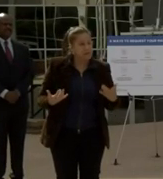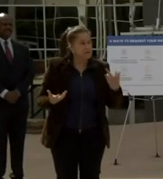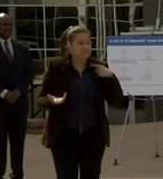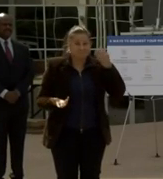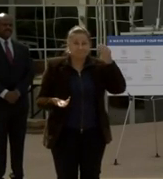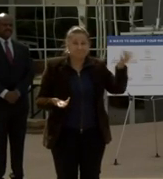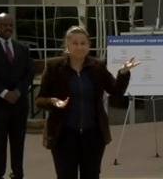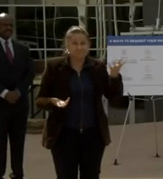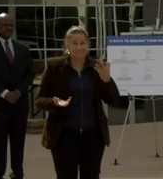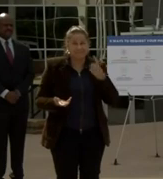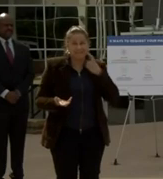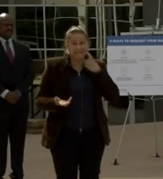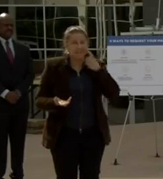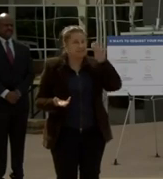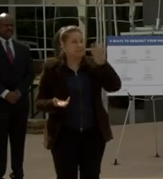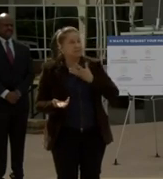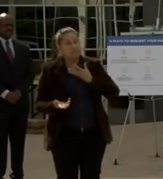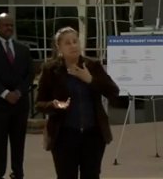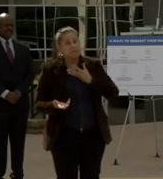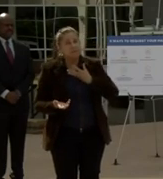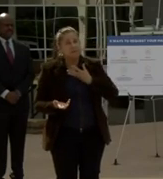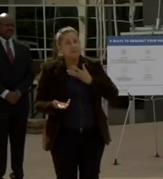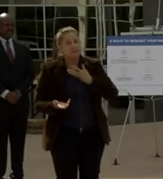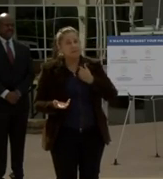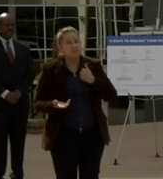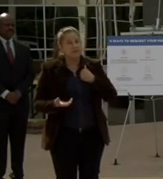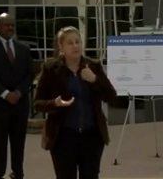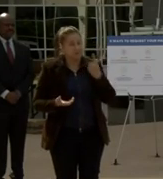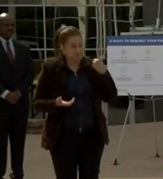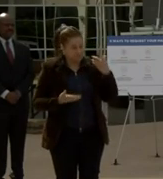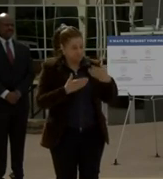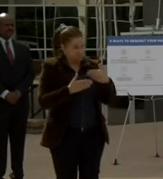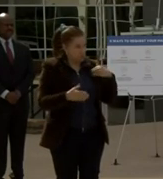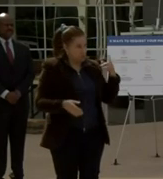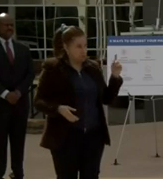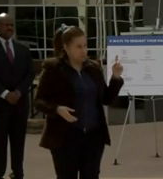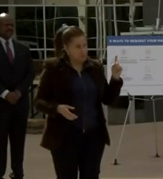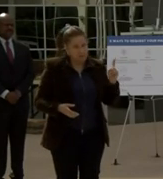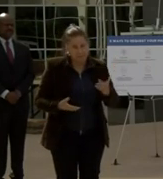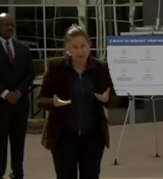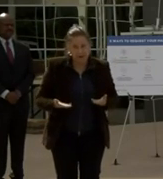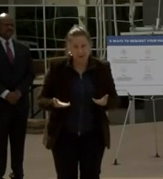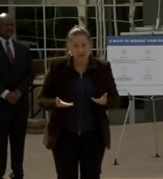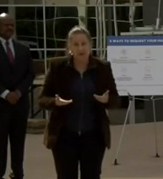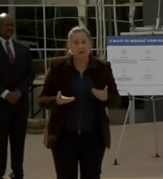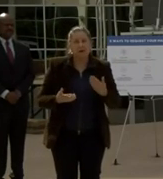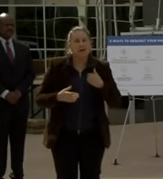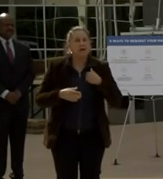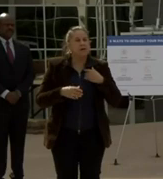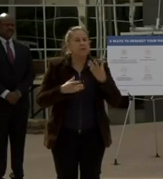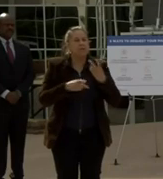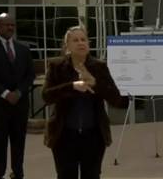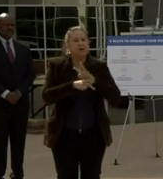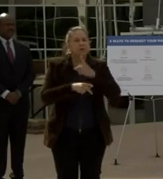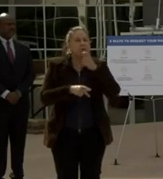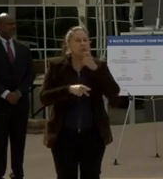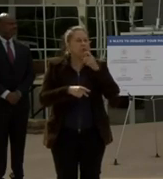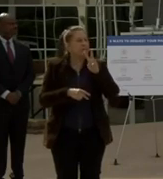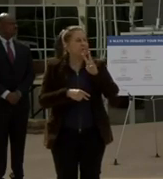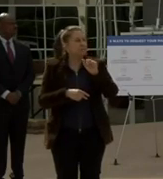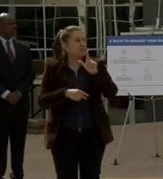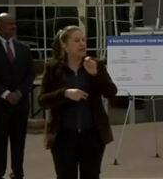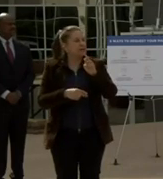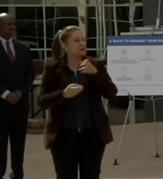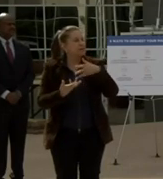and my teams are working on that. And getting back to your conversation with the president yesterday, when you said to him that you needed him to fix what's coming out